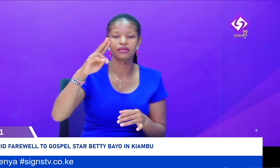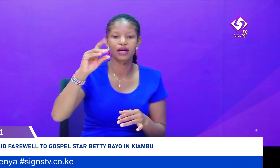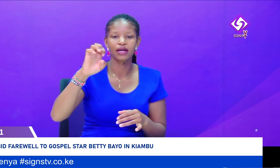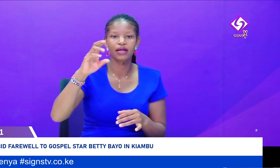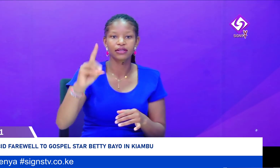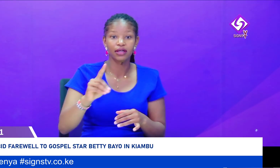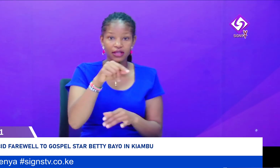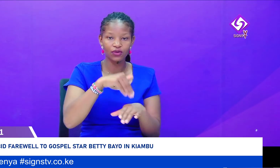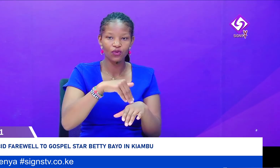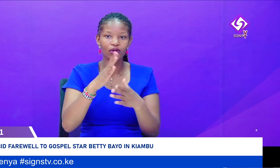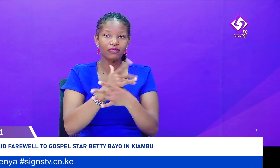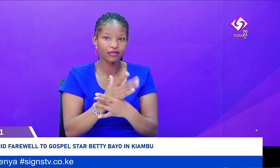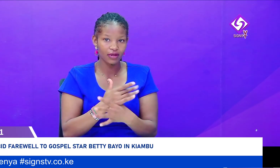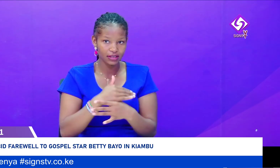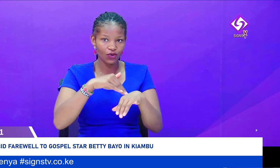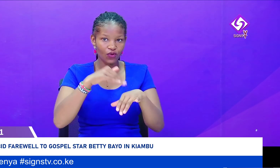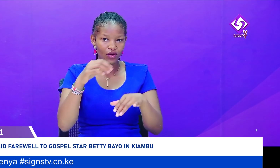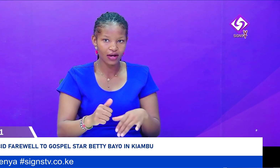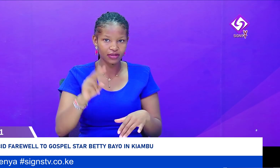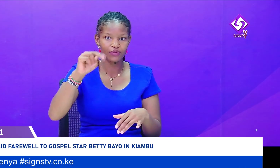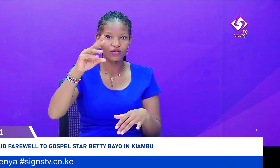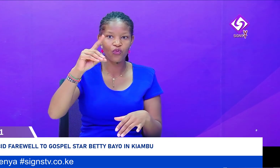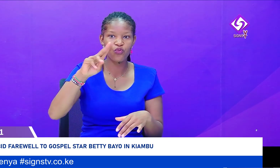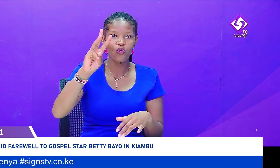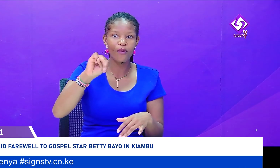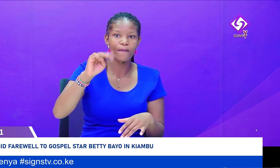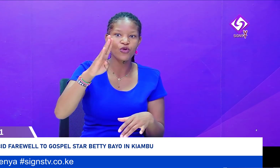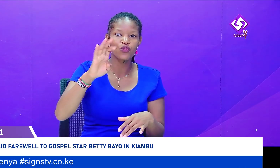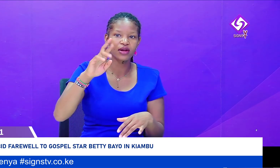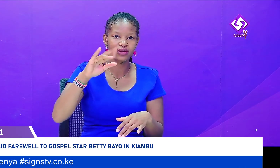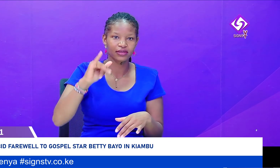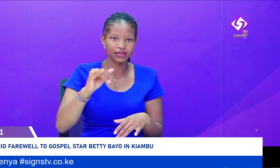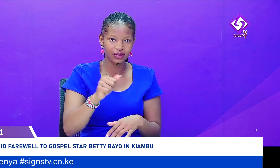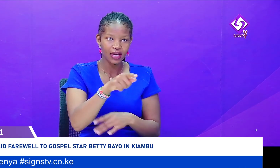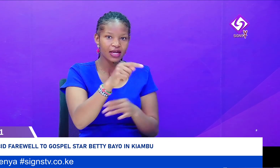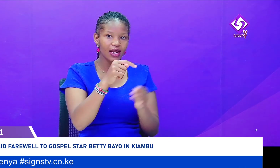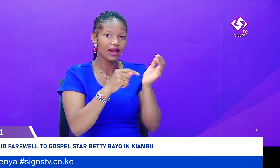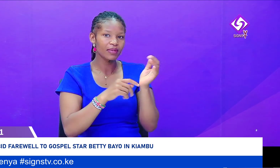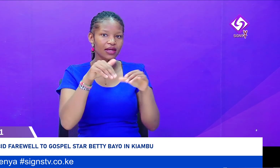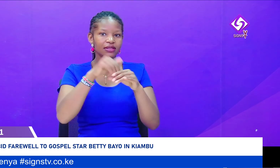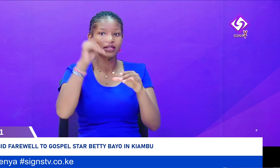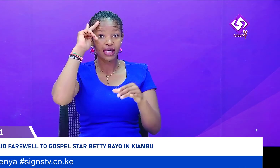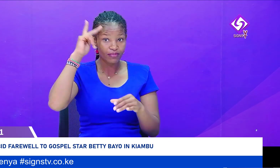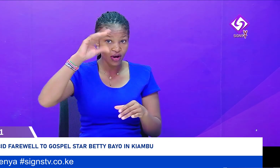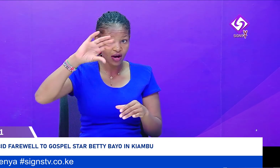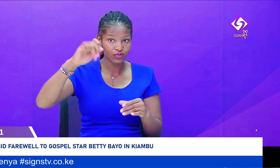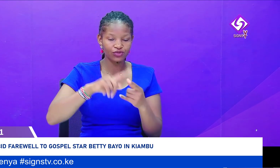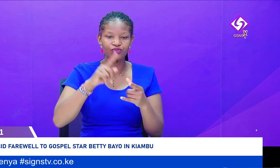the Ndumberi Stadium in Kiambu County to pay their final respect to celebrated gospel